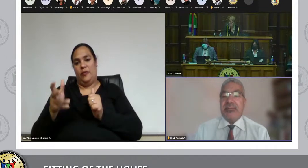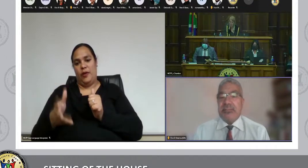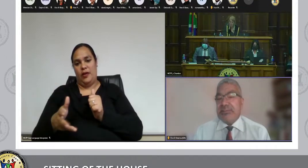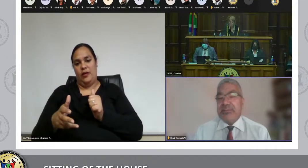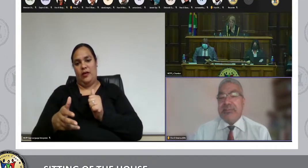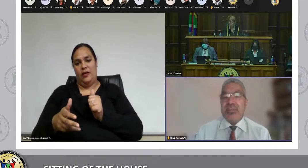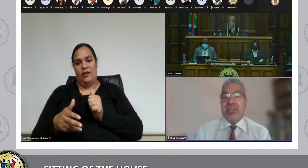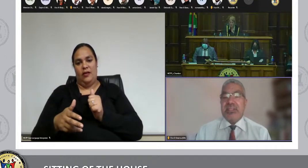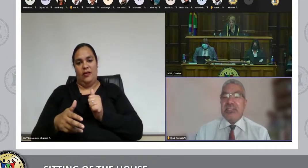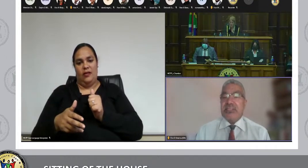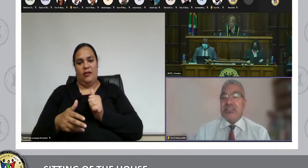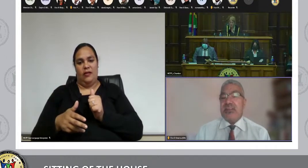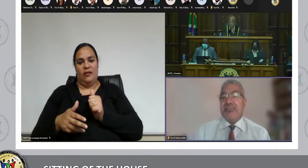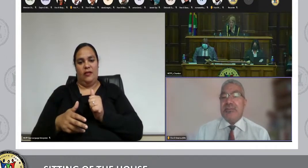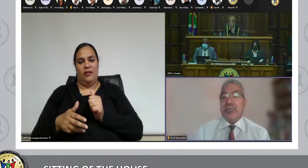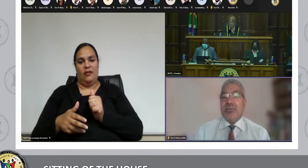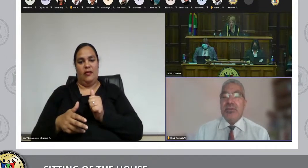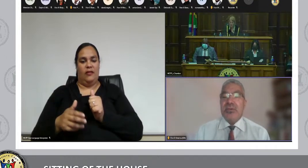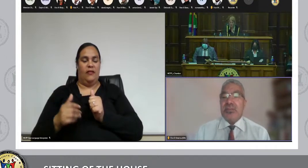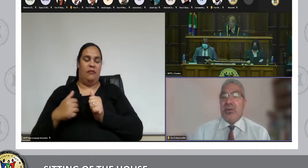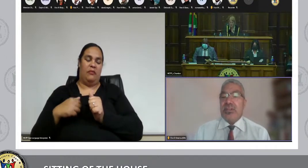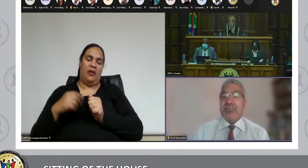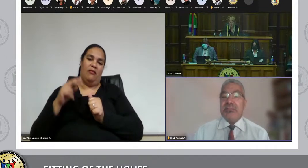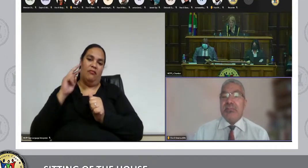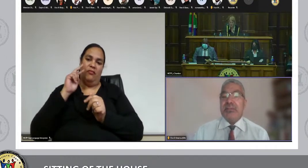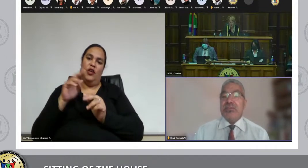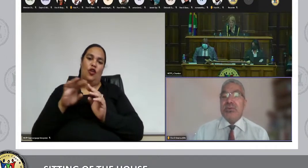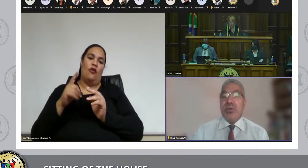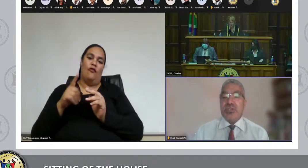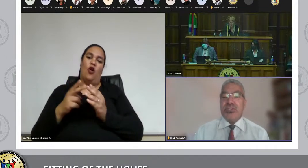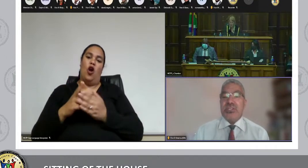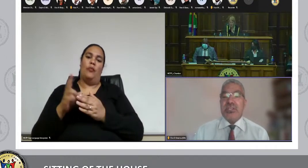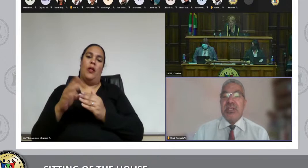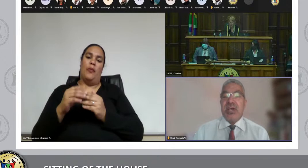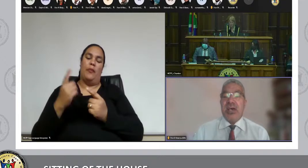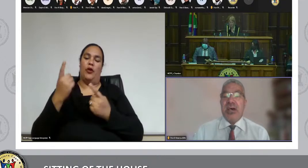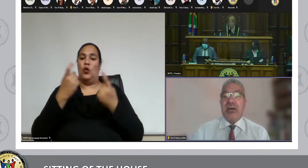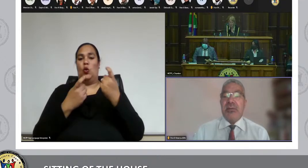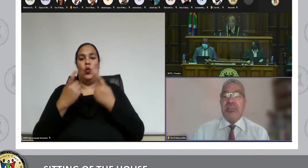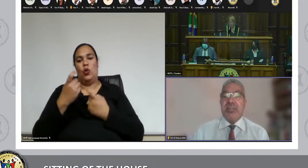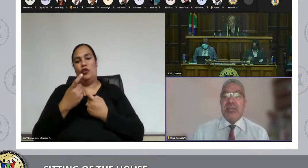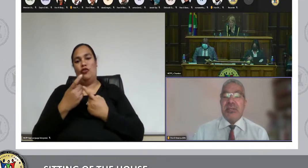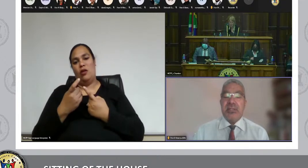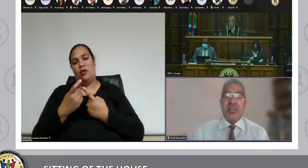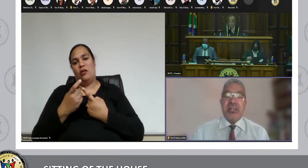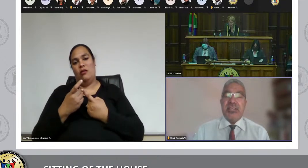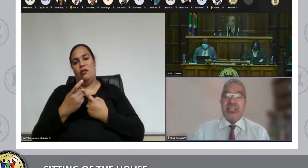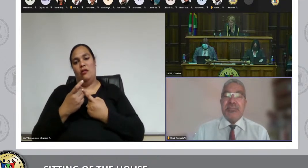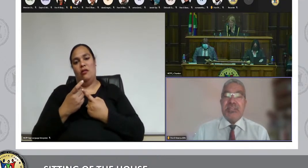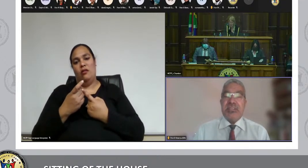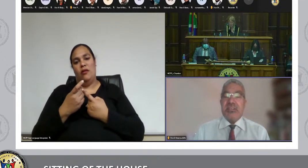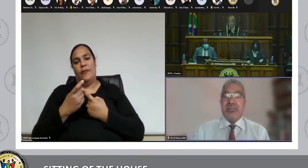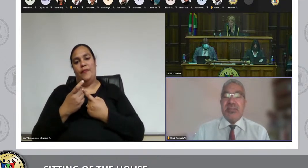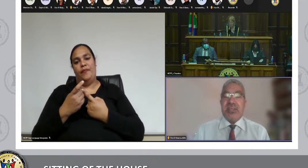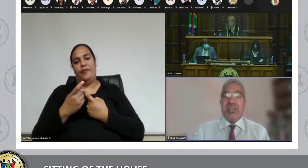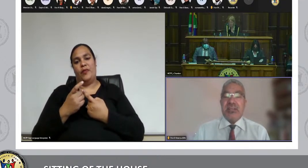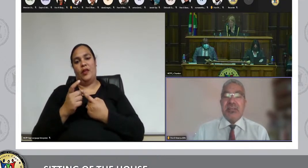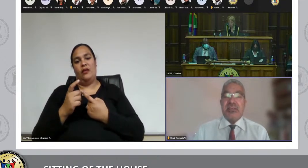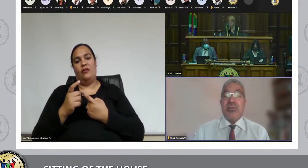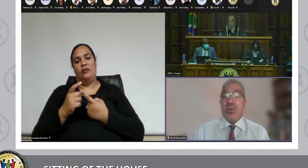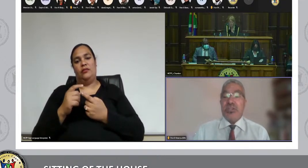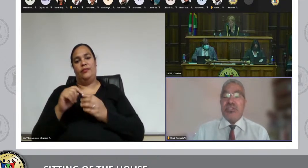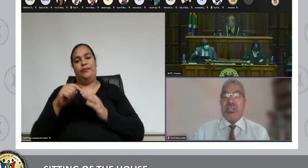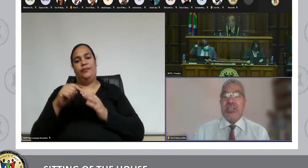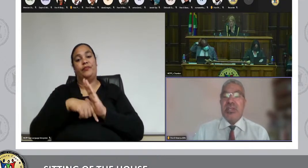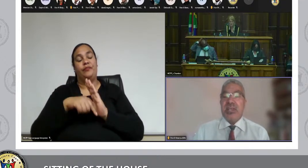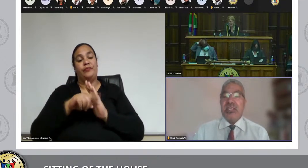I'm of the view that it is not for the honourable member to question the substance of